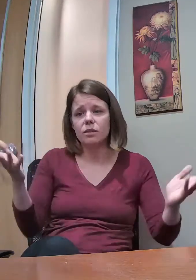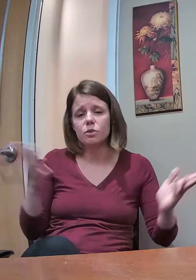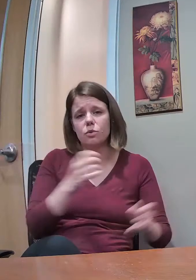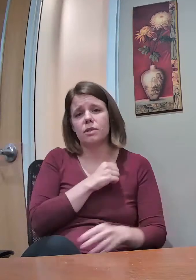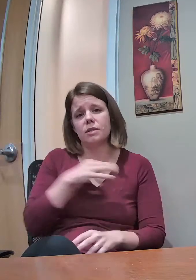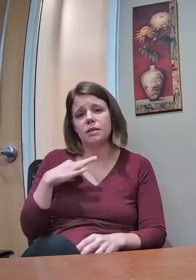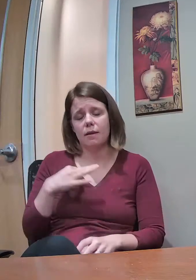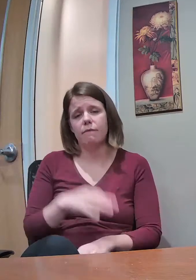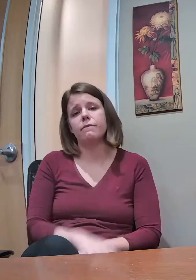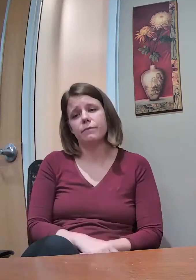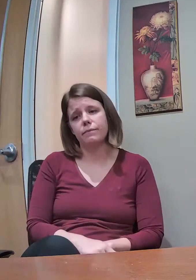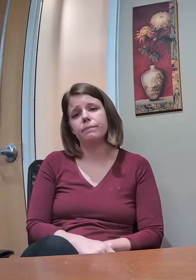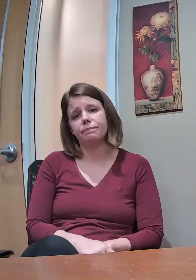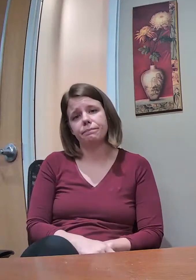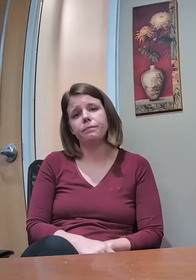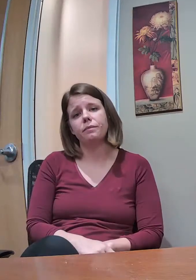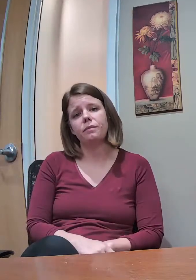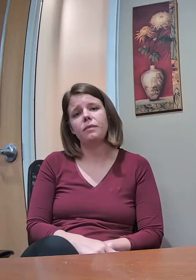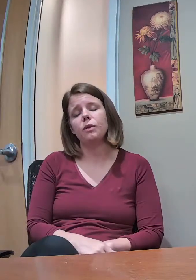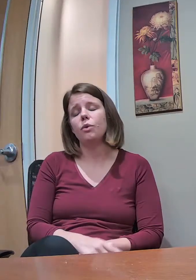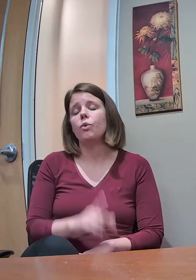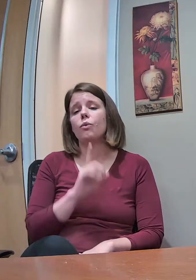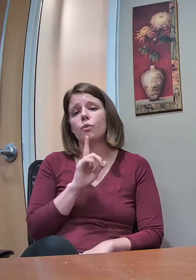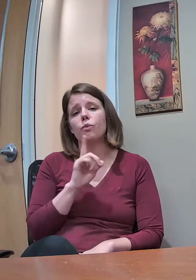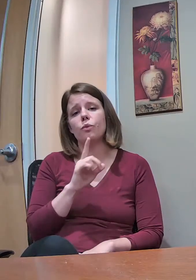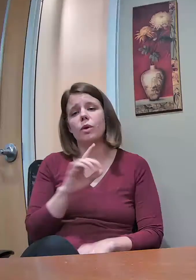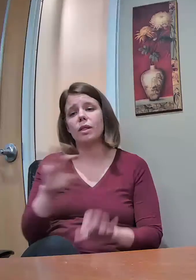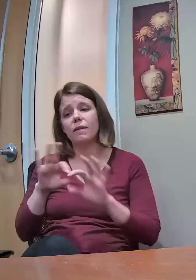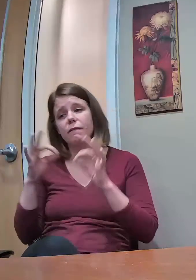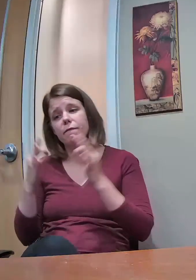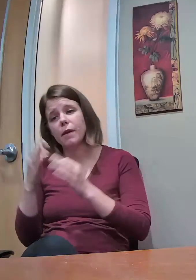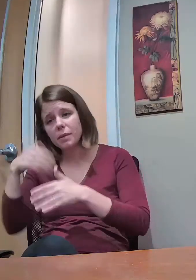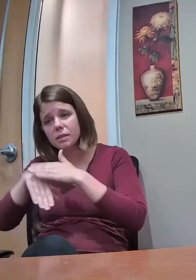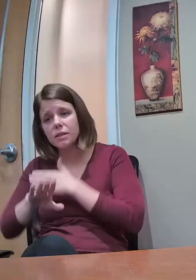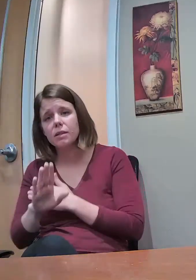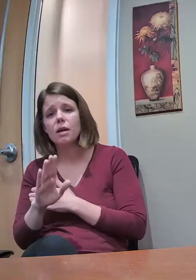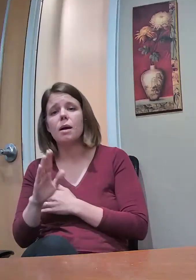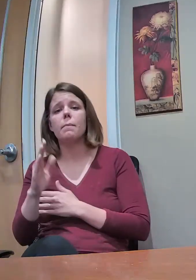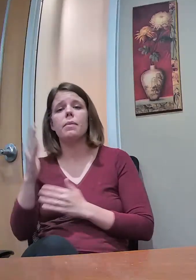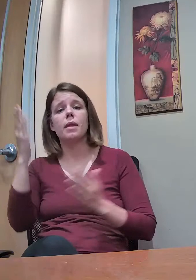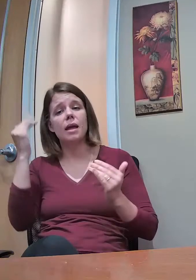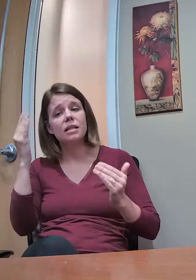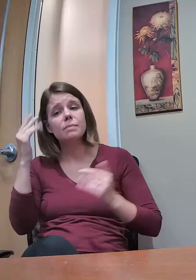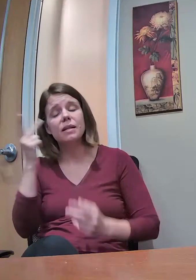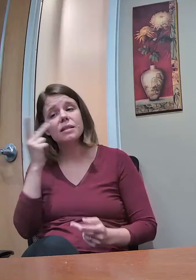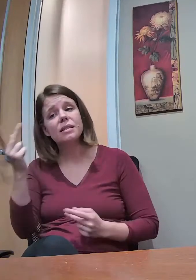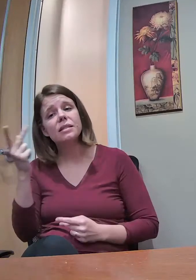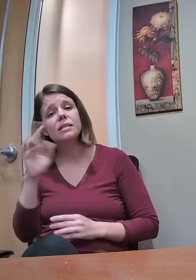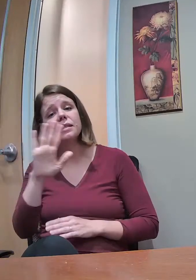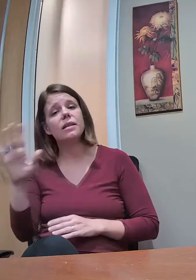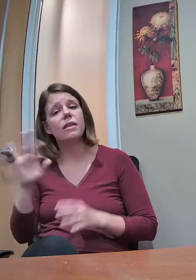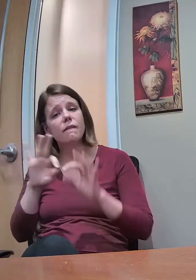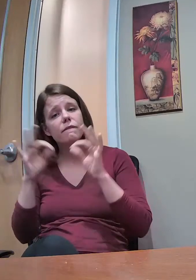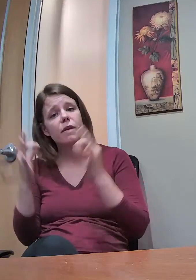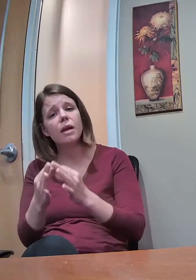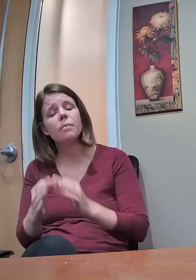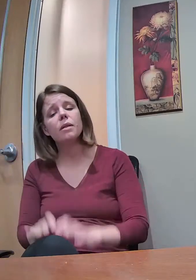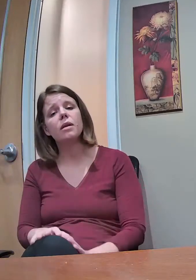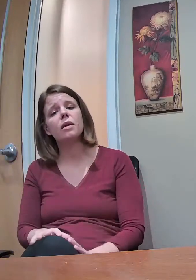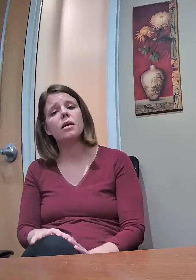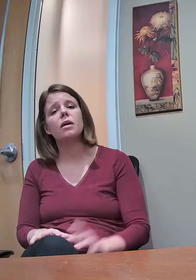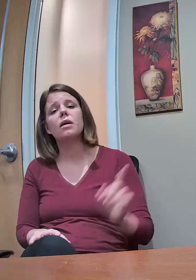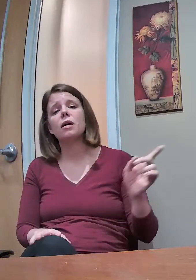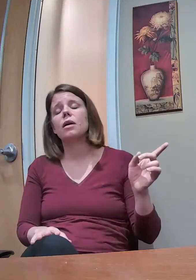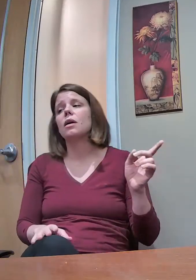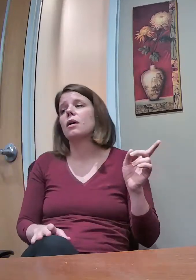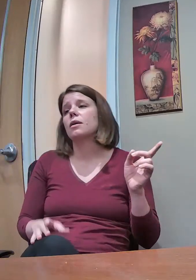to the staff. It's hard for families. They come, they're expecting to be able to see their loved one, and then they're